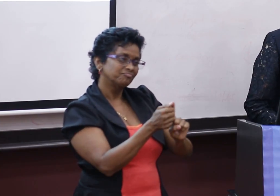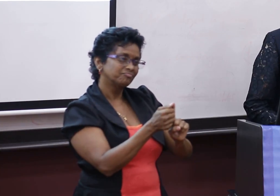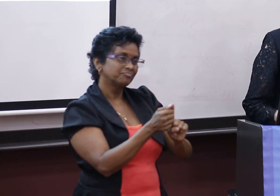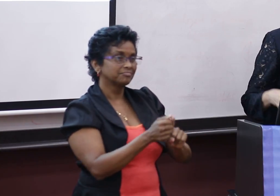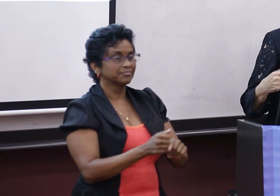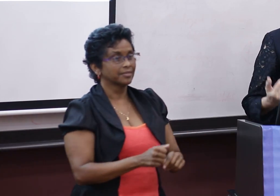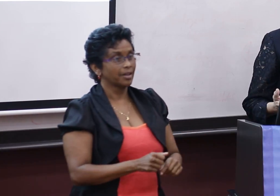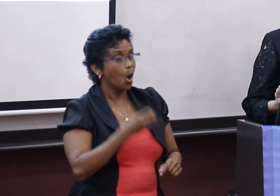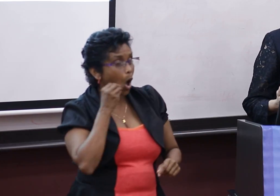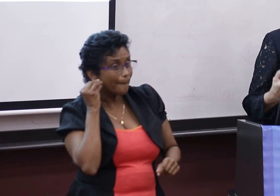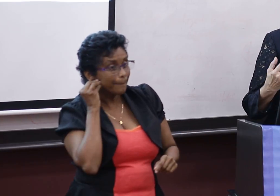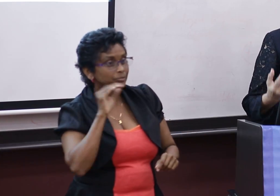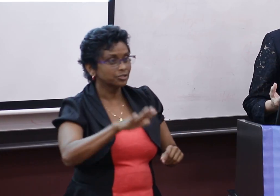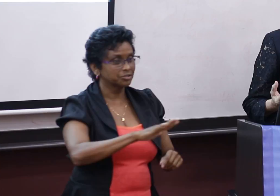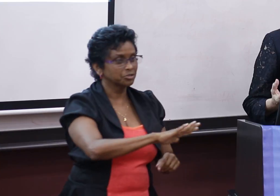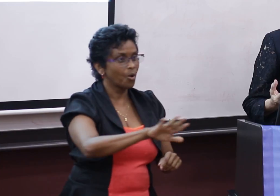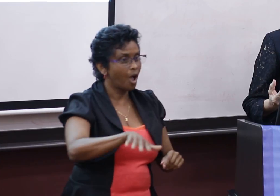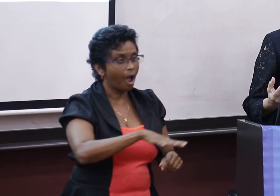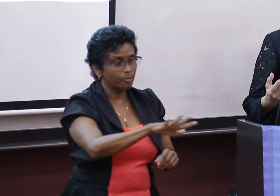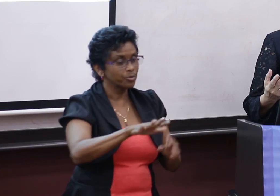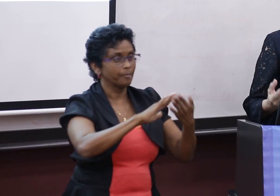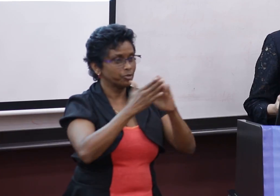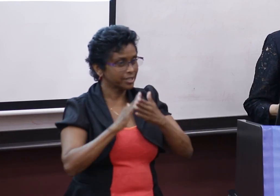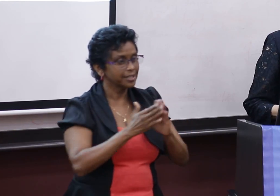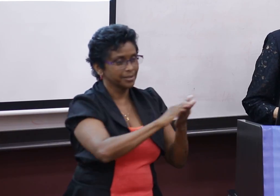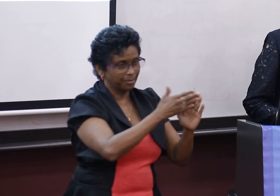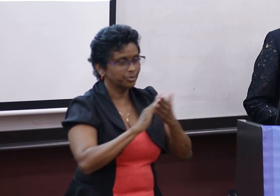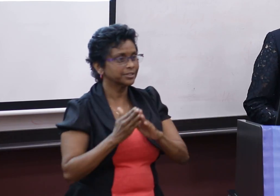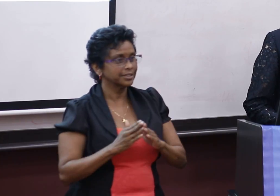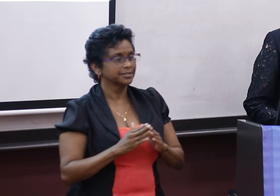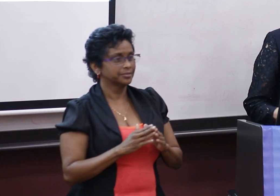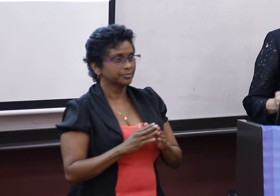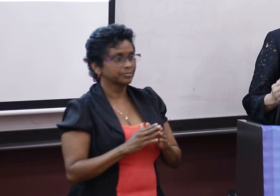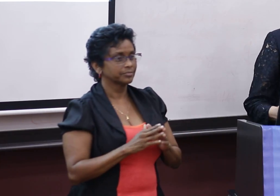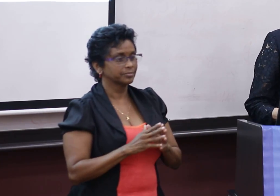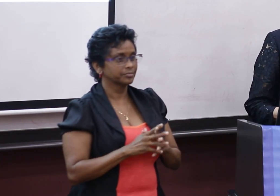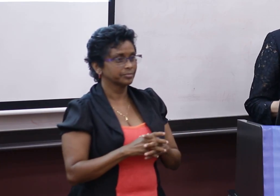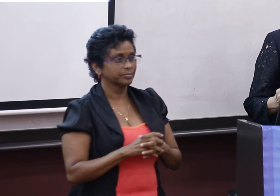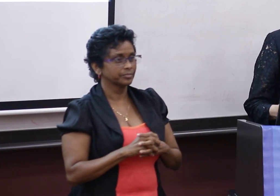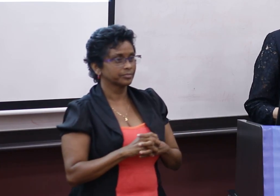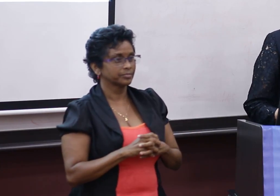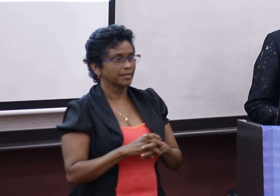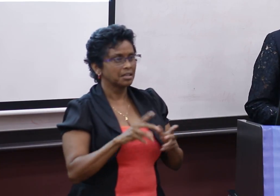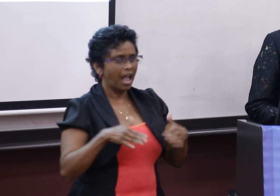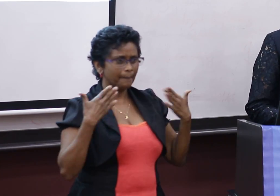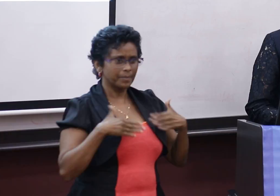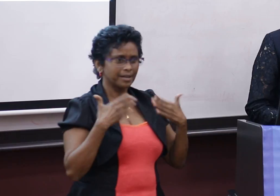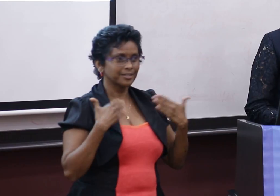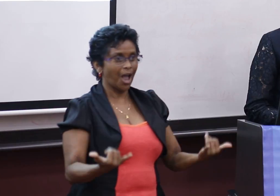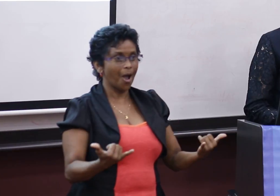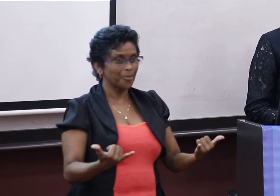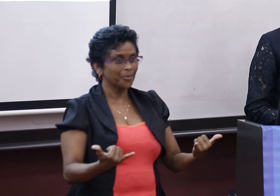I will be giving you a little action plan towards the end, and I'm so happy the symposium today is